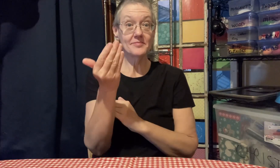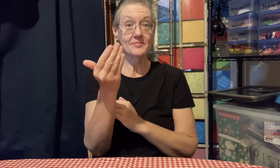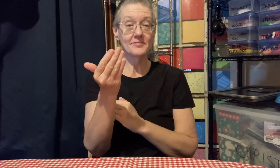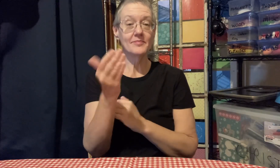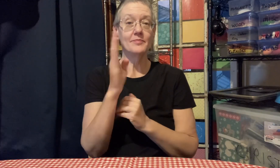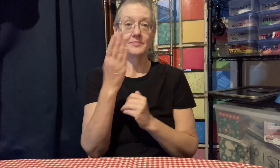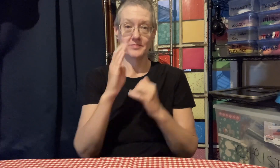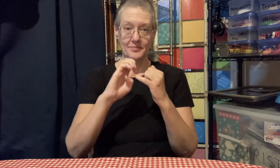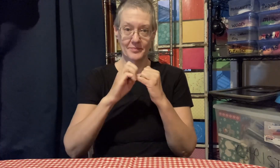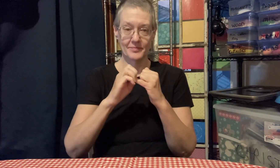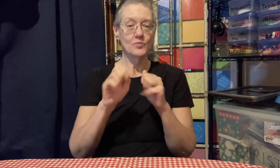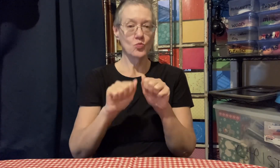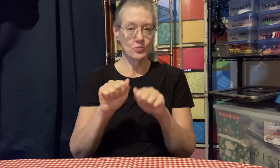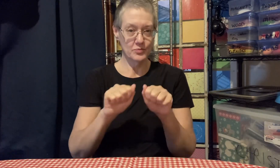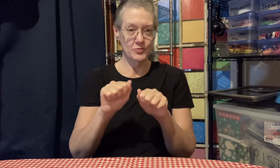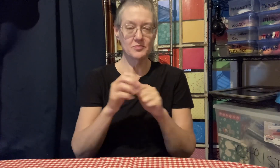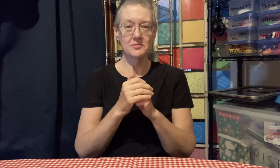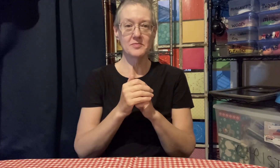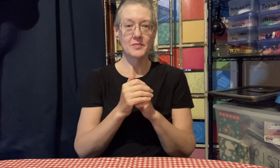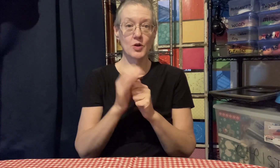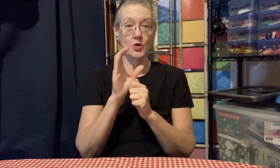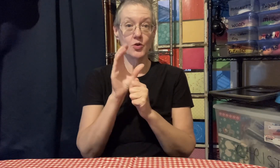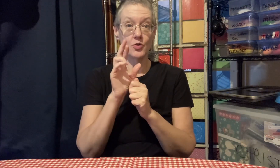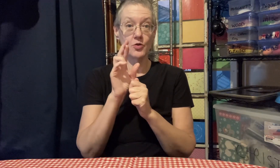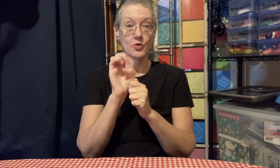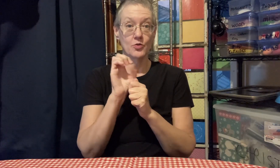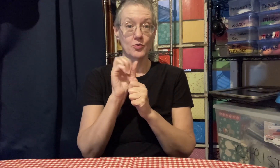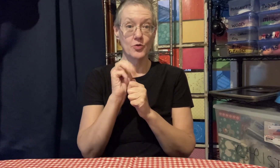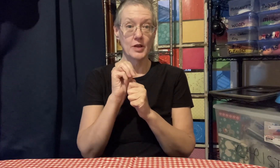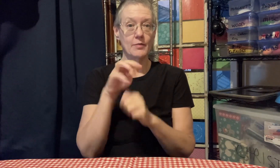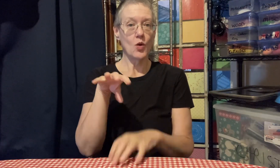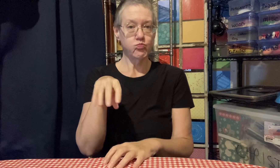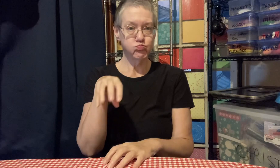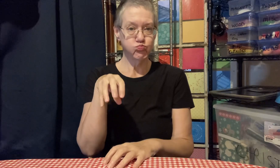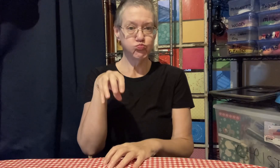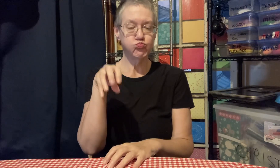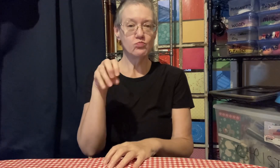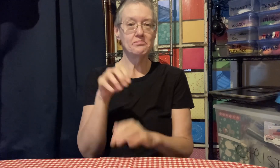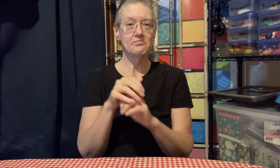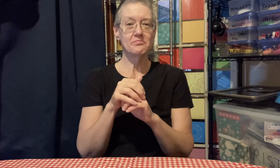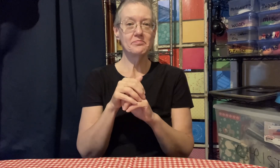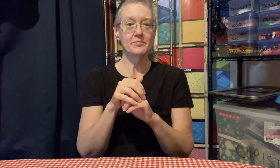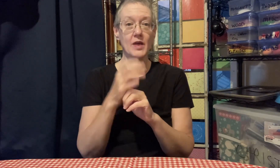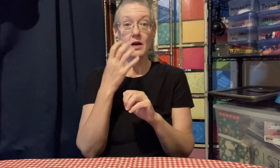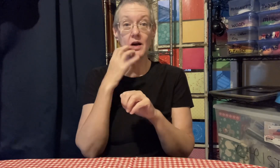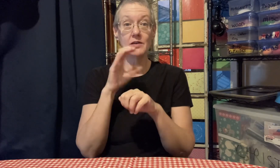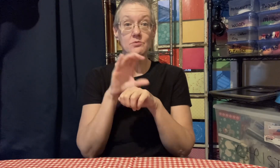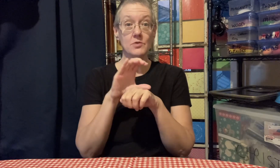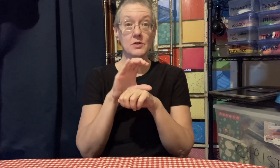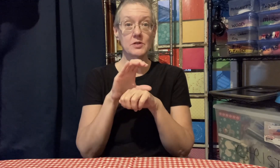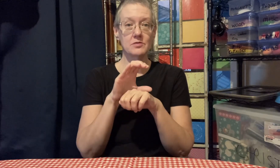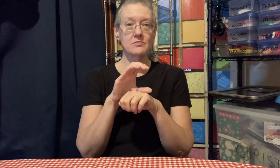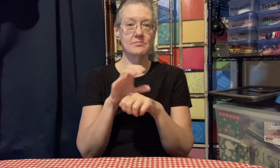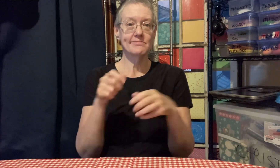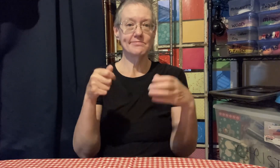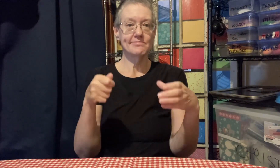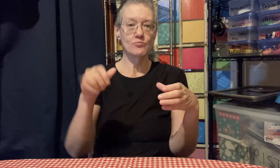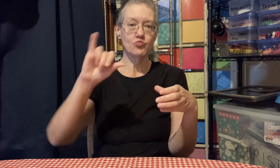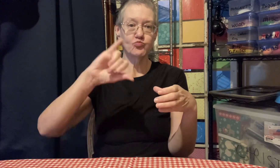Now tomorrow morning, I'm going to wash the blueberries, I'm going to whip the whipped cream, and I'm going to warm up the hot